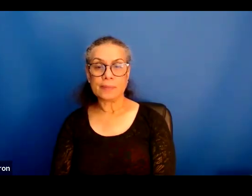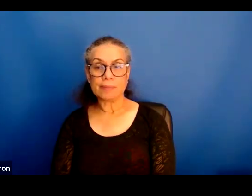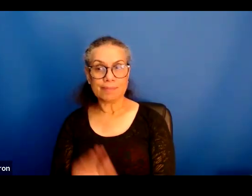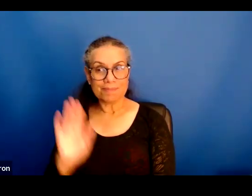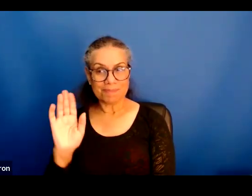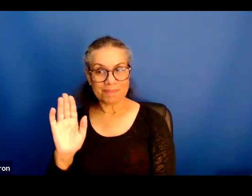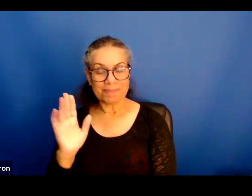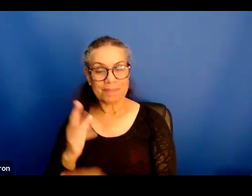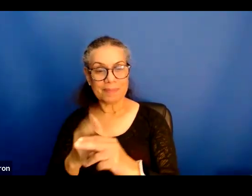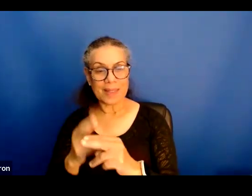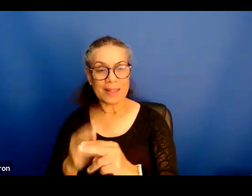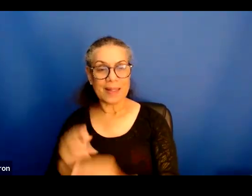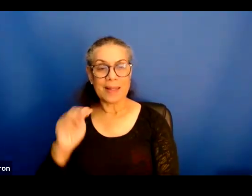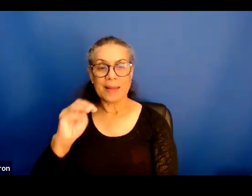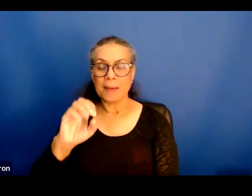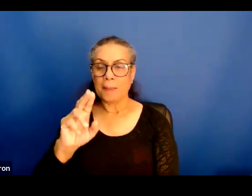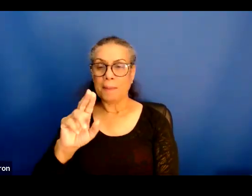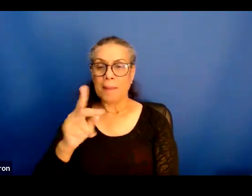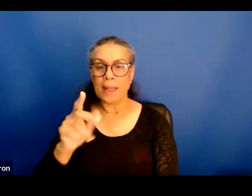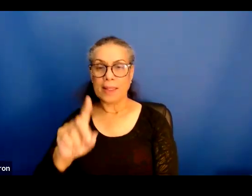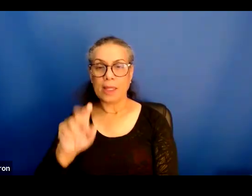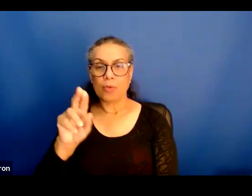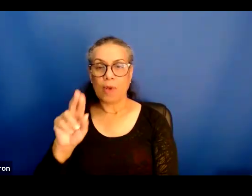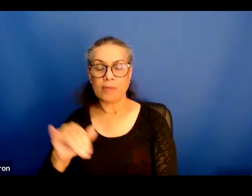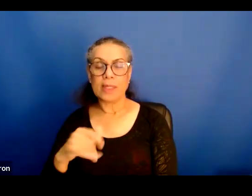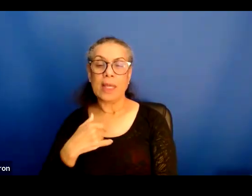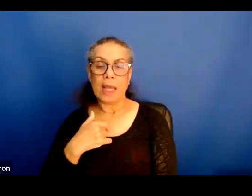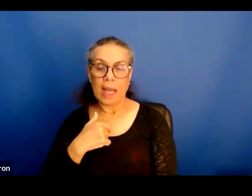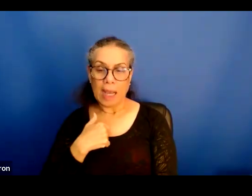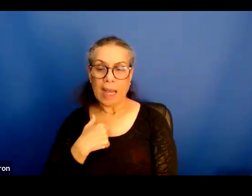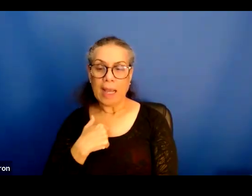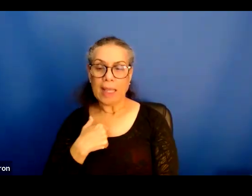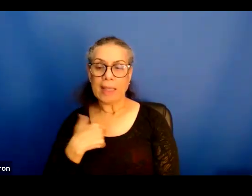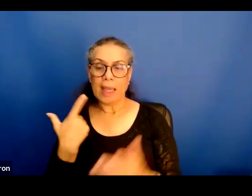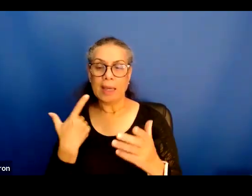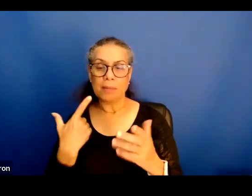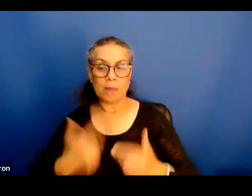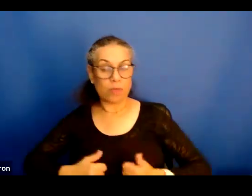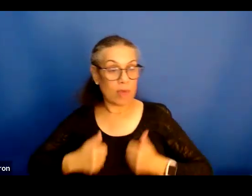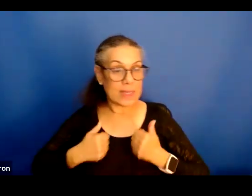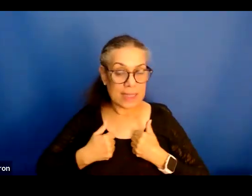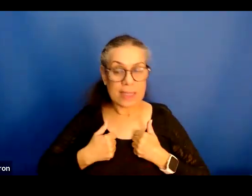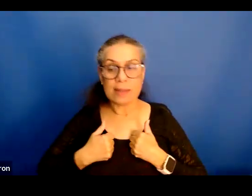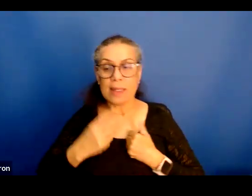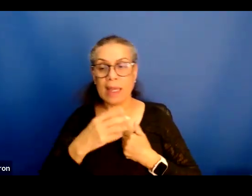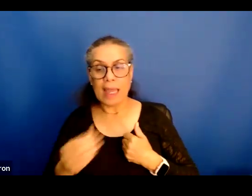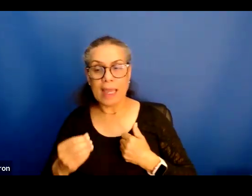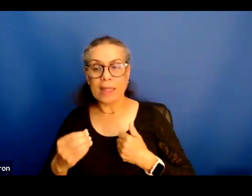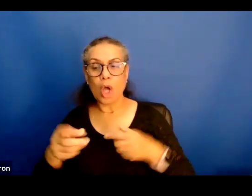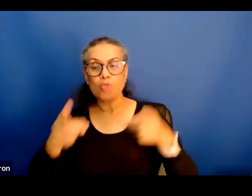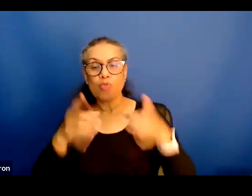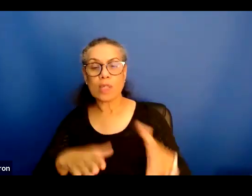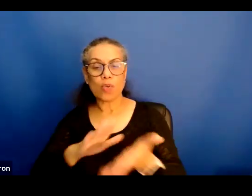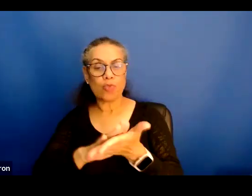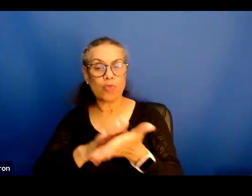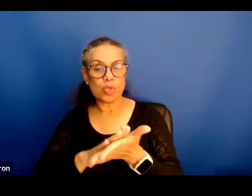Hello, my name is Mehdi Raufi. I'm a Rosendale resident and director of school programs at Open Door Arts, a nonprofit that has partnered with